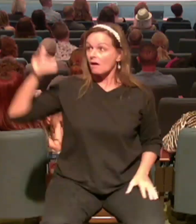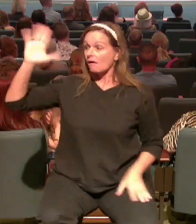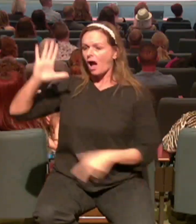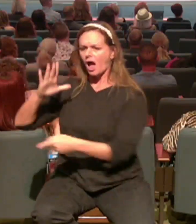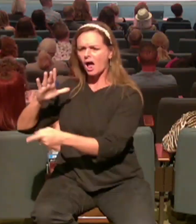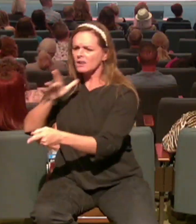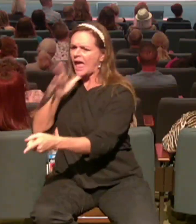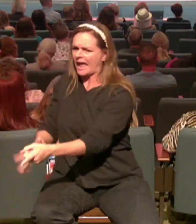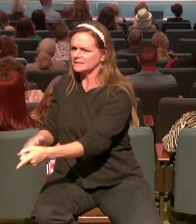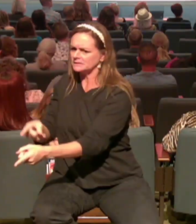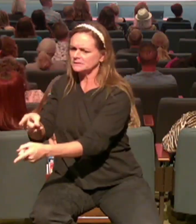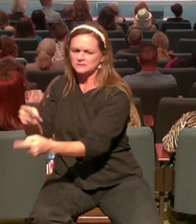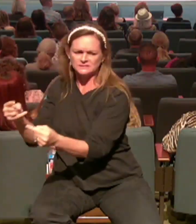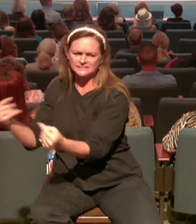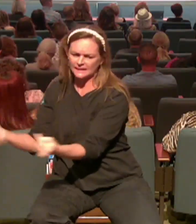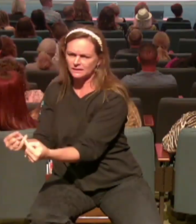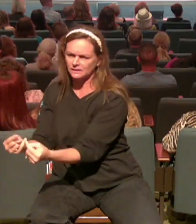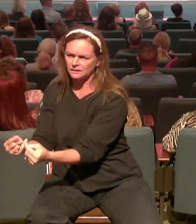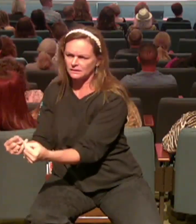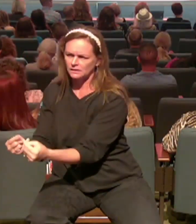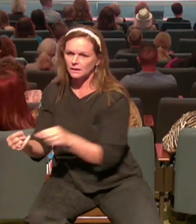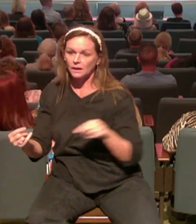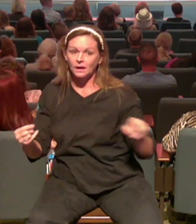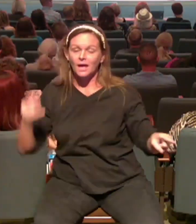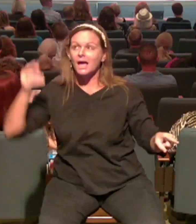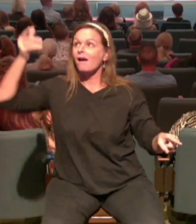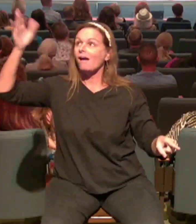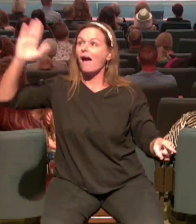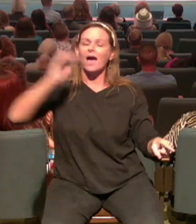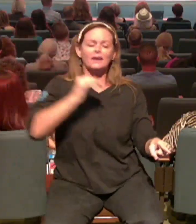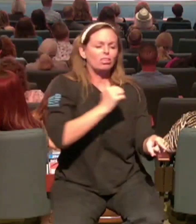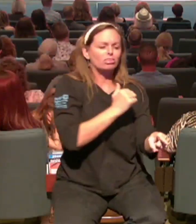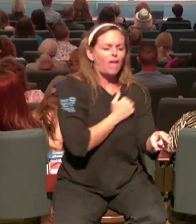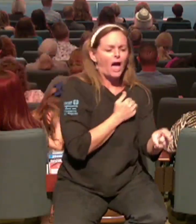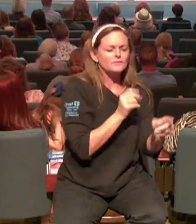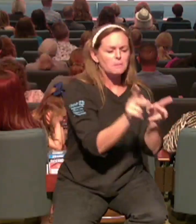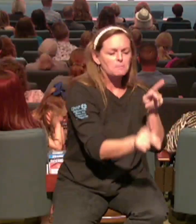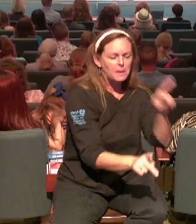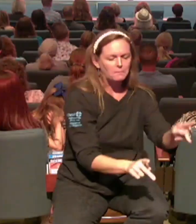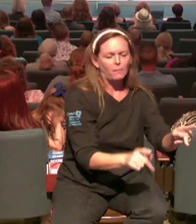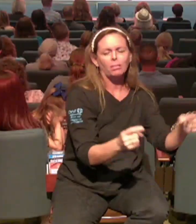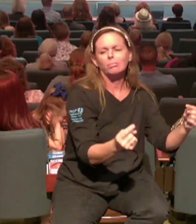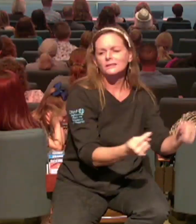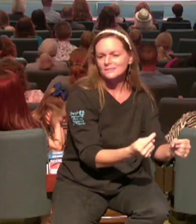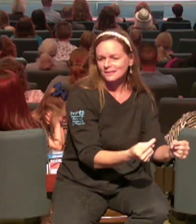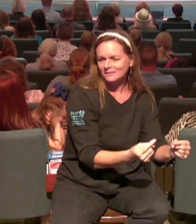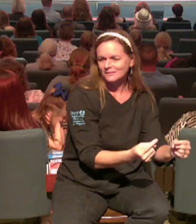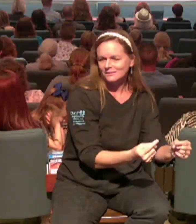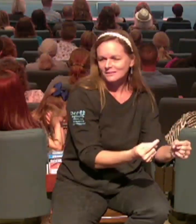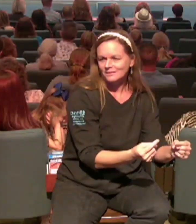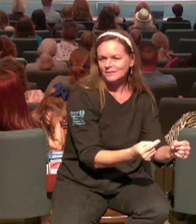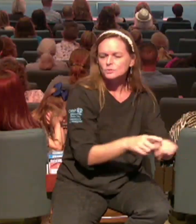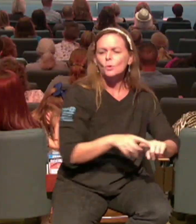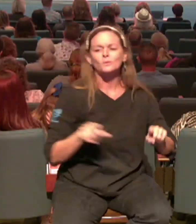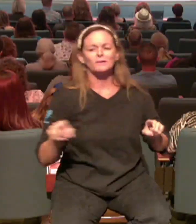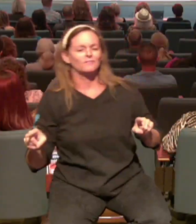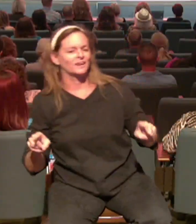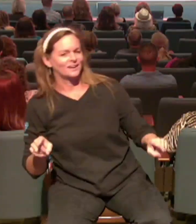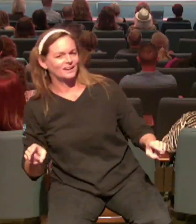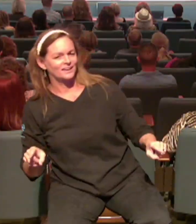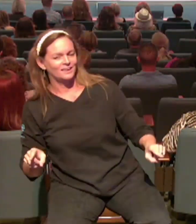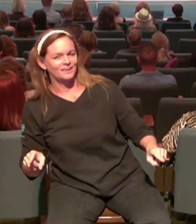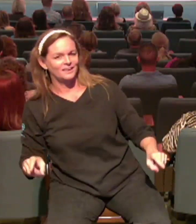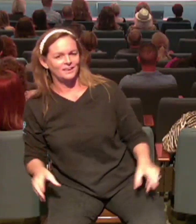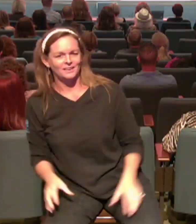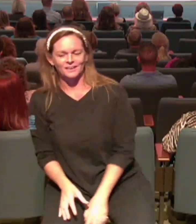you. Just like it lied to Adam and Eve and said, hey, listen, if you do that thing, you're going to get what you want. It's going to satisfy you. It's going to feel good. It's going to be good.